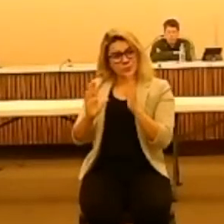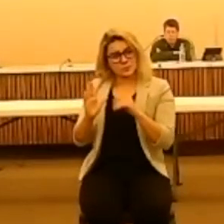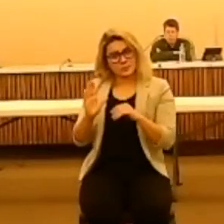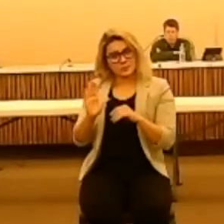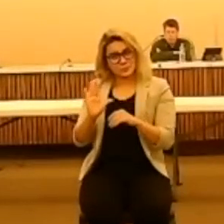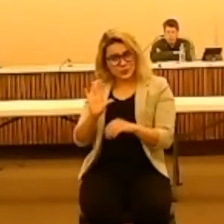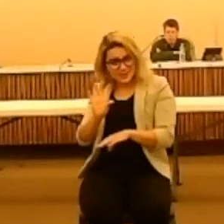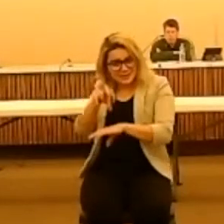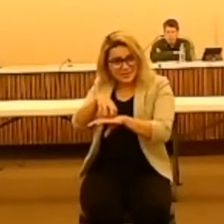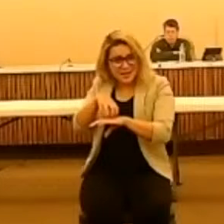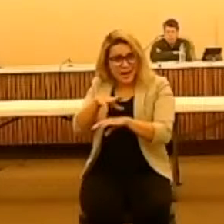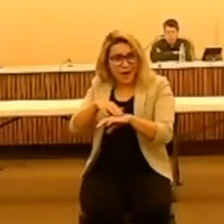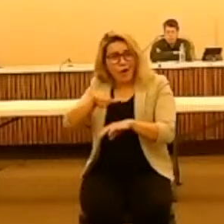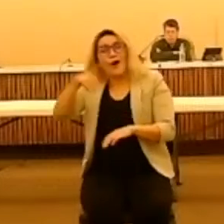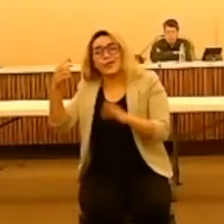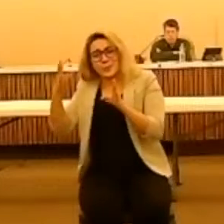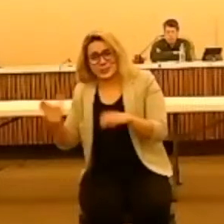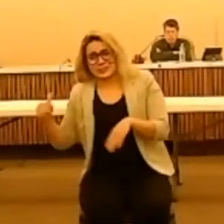So, you know,